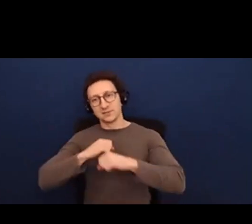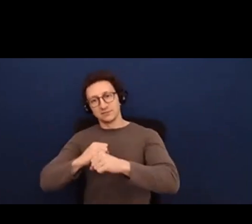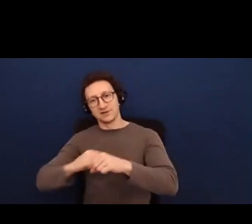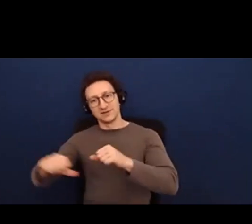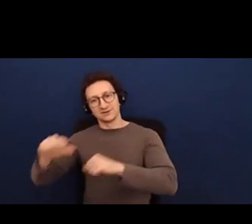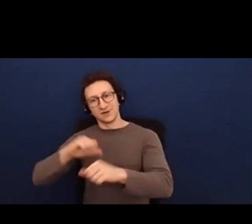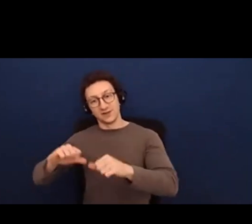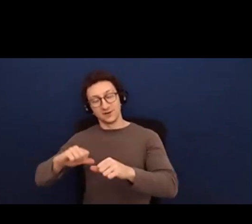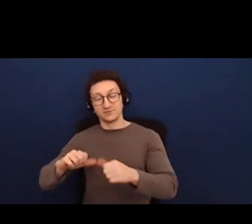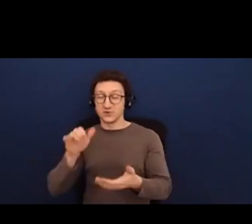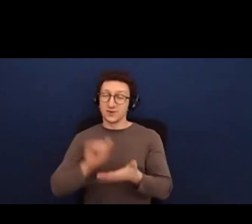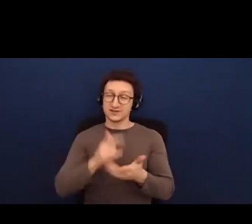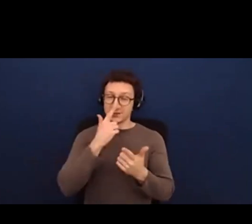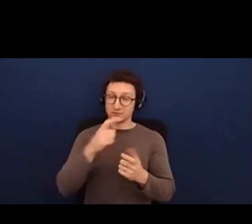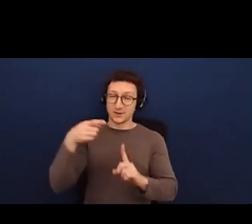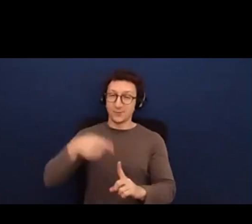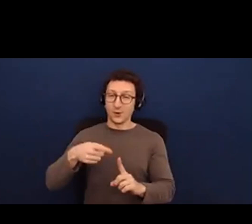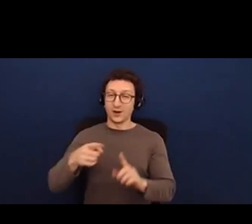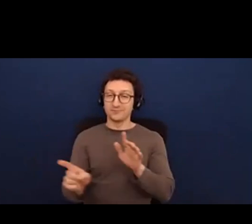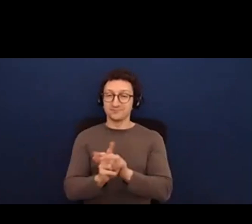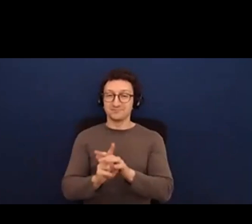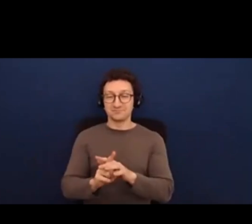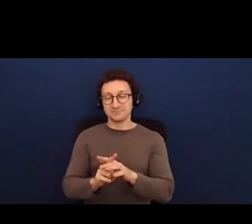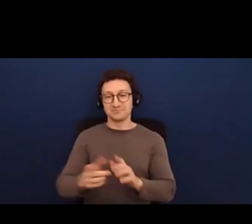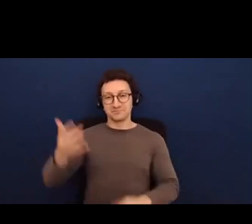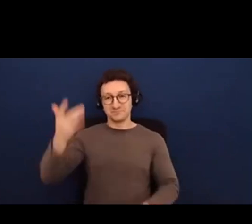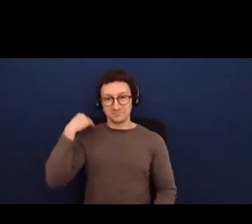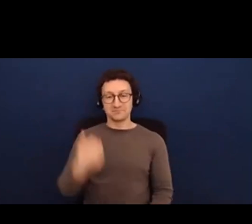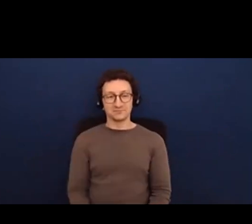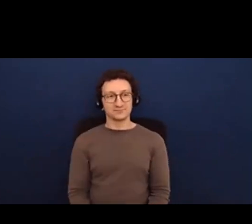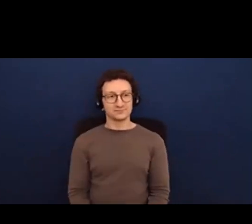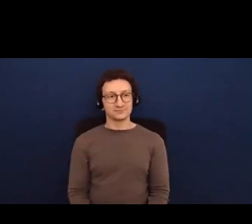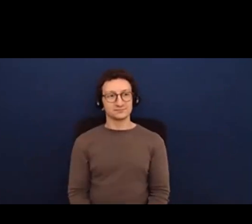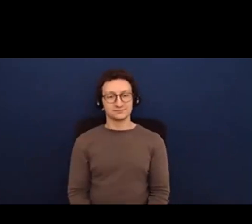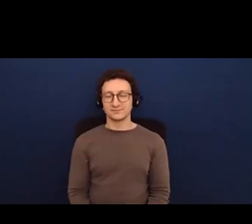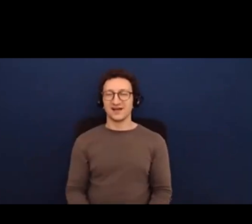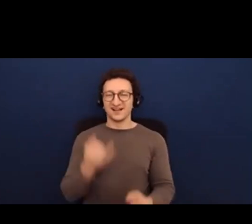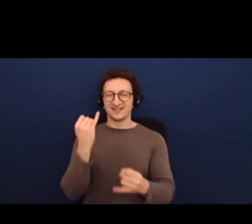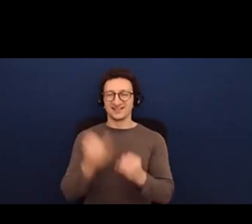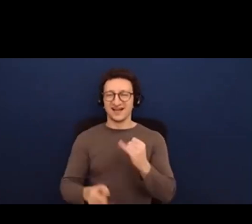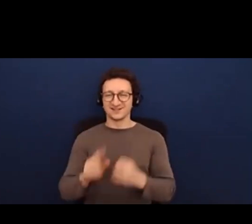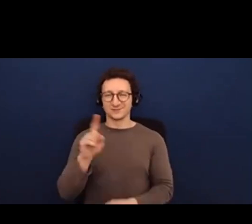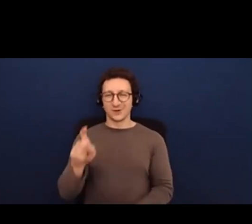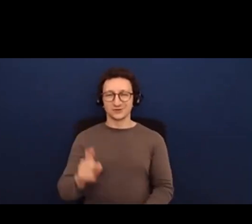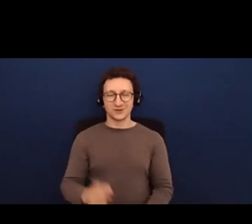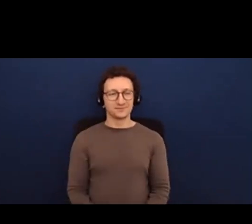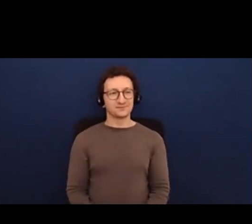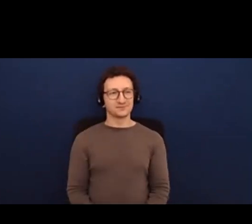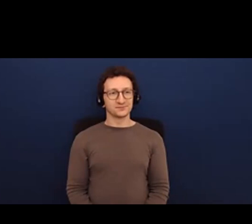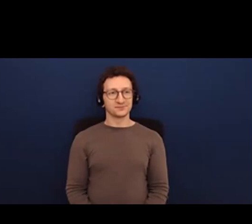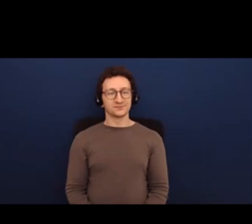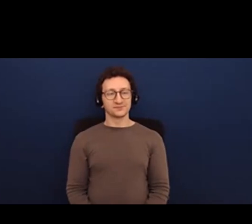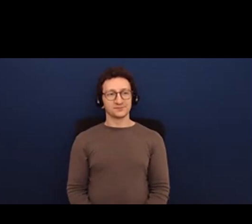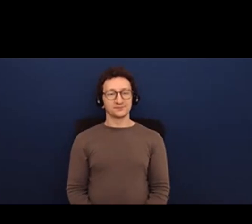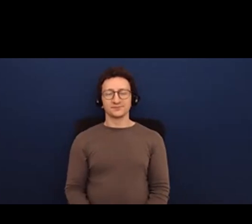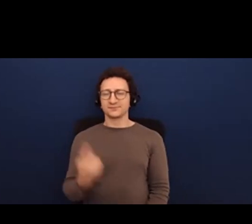deal with it. Yeah, no, good. And last but not least, in terms of the questions, there's a question here from